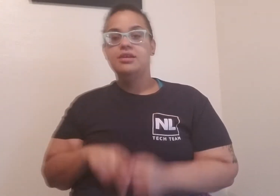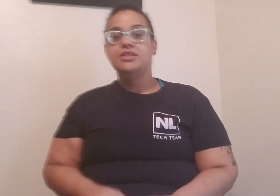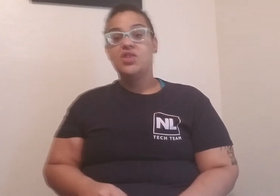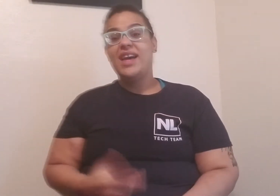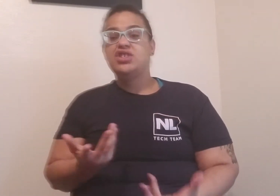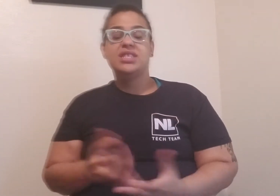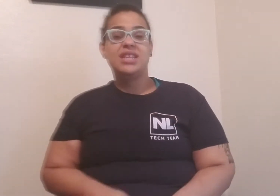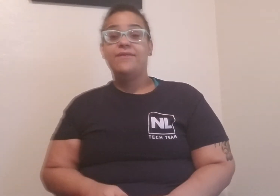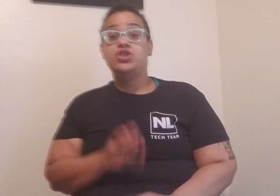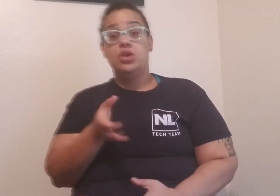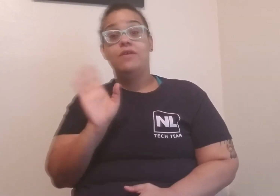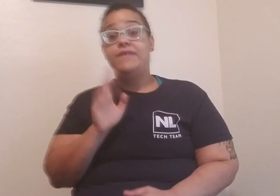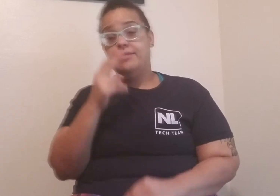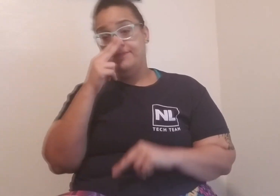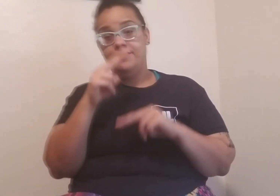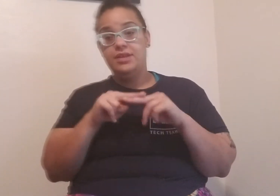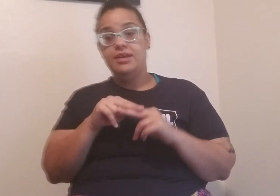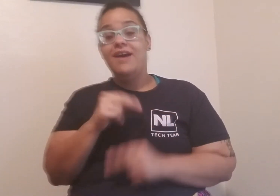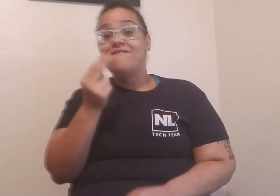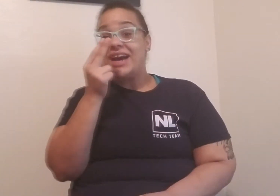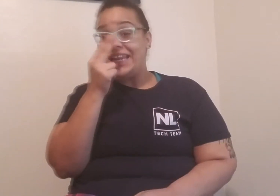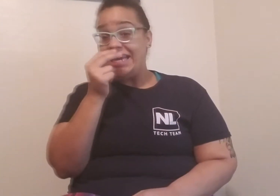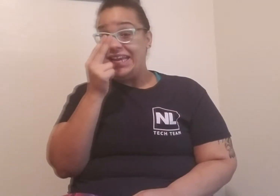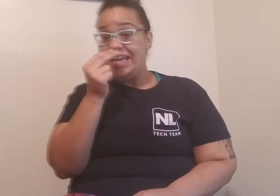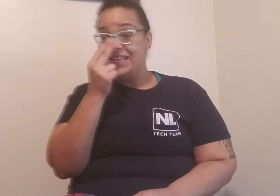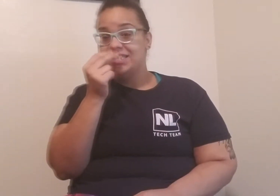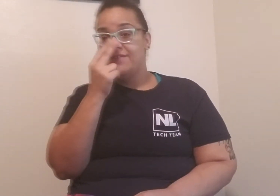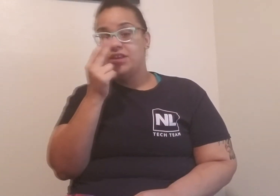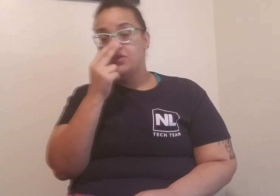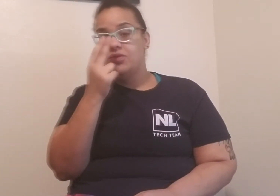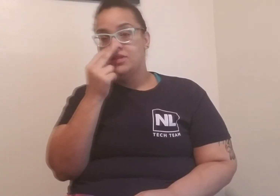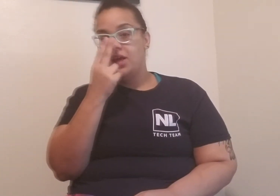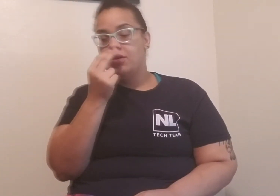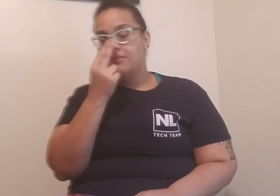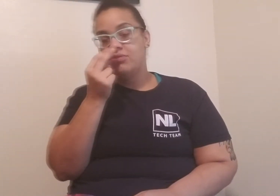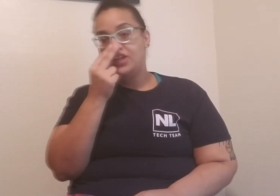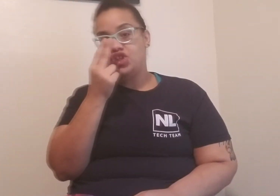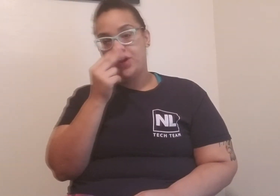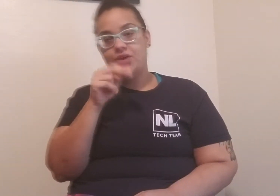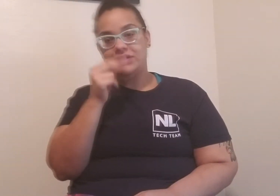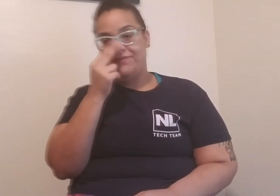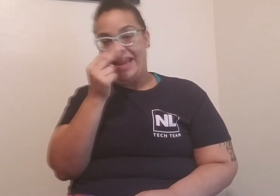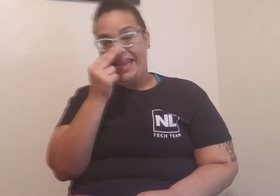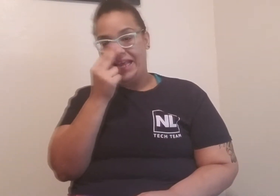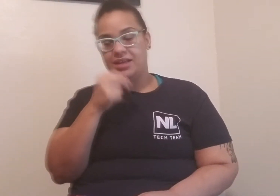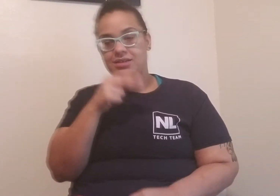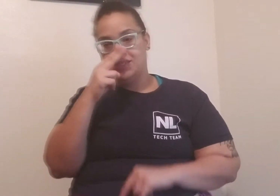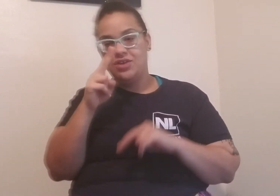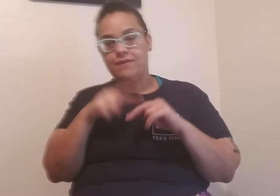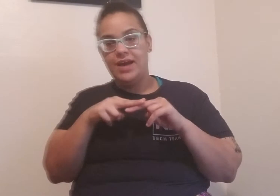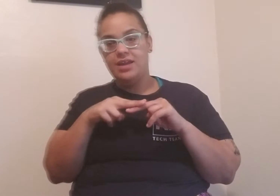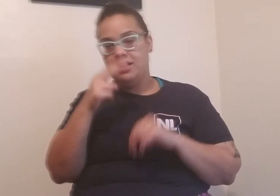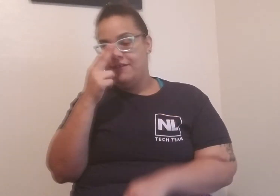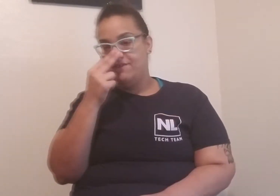So that is just a sign for general fun. Funny is if you like brush your nose. Funny. So fun,